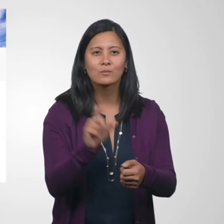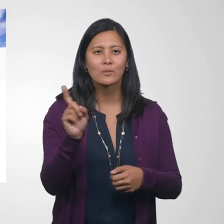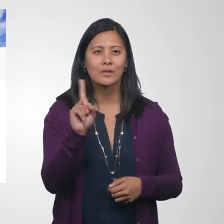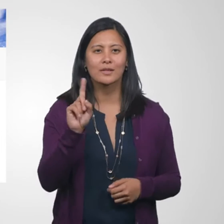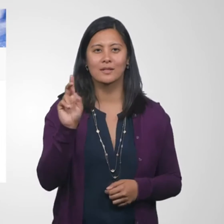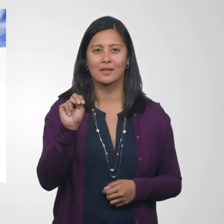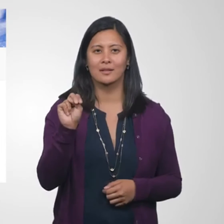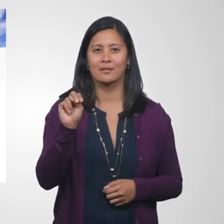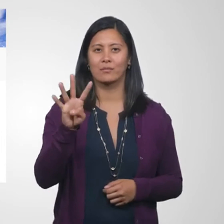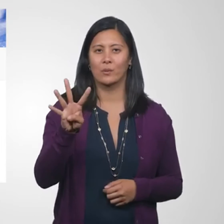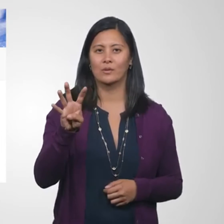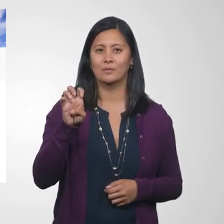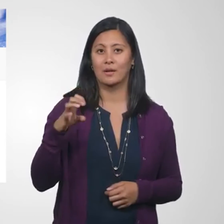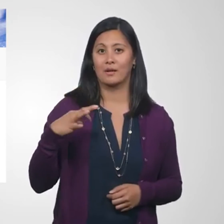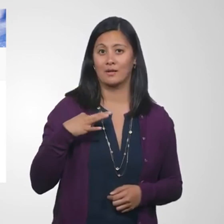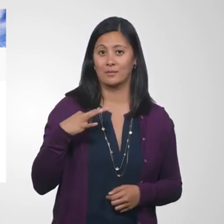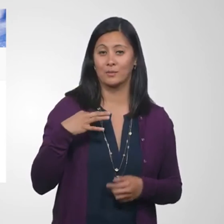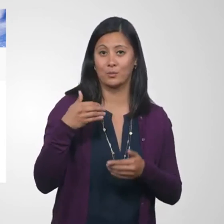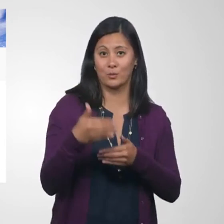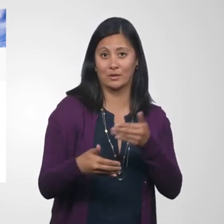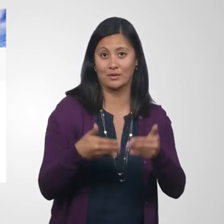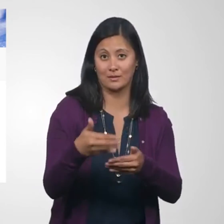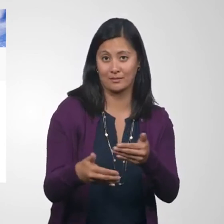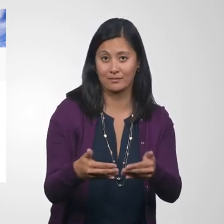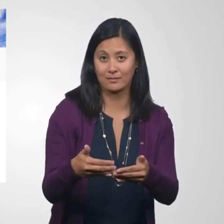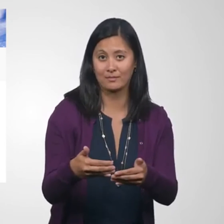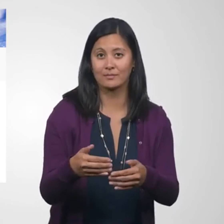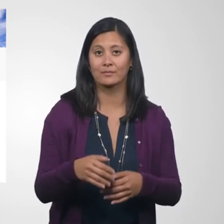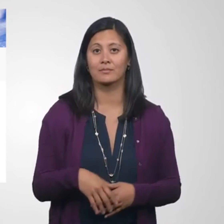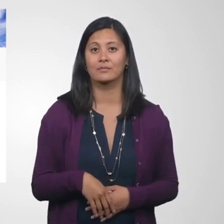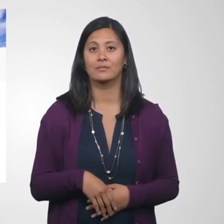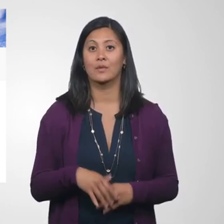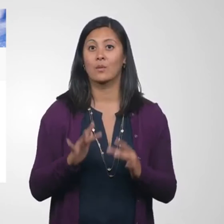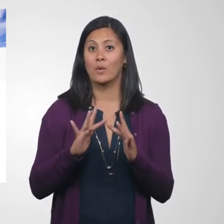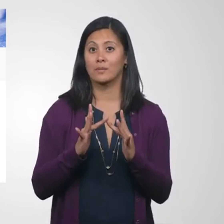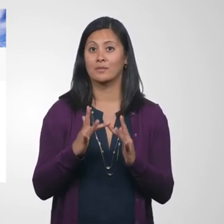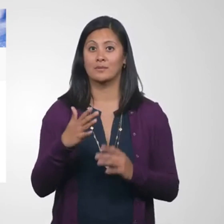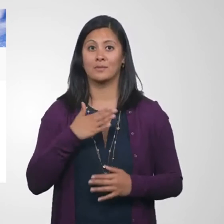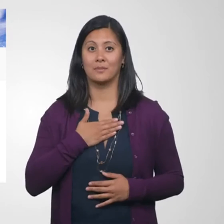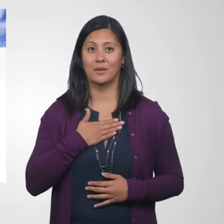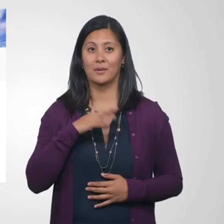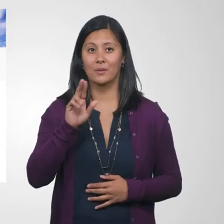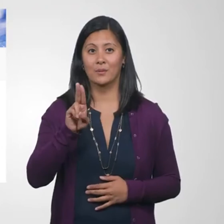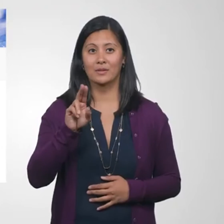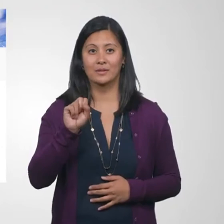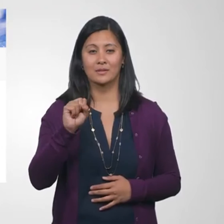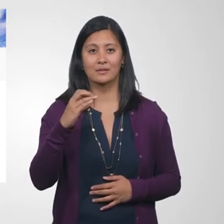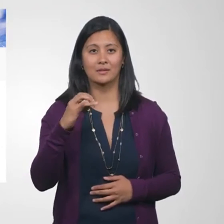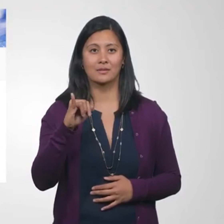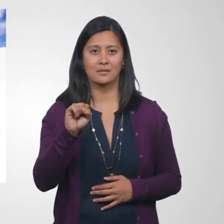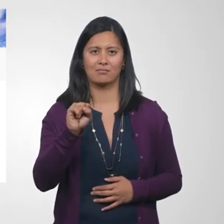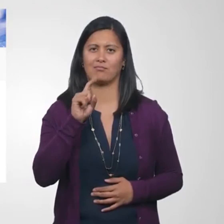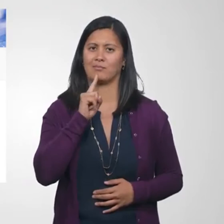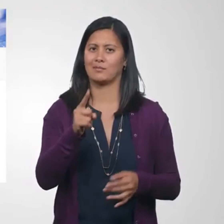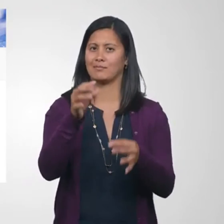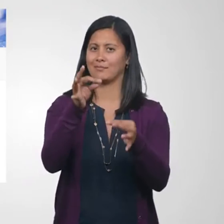N-400 application process. My USCIS simplifies the